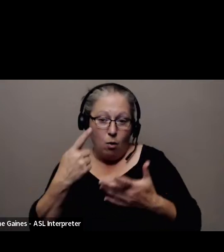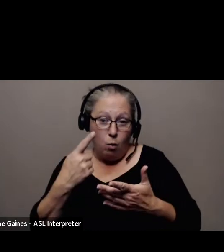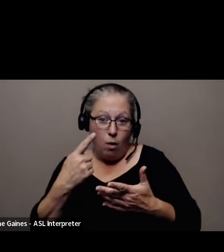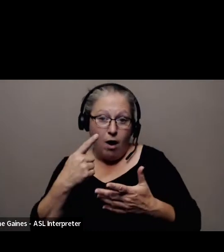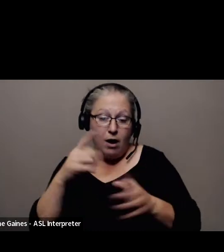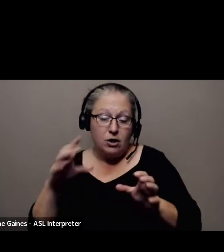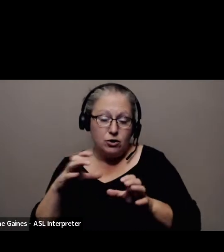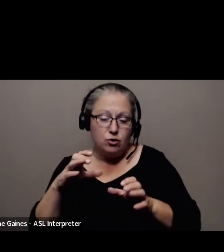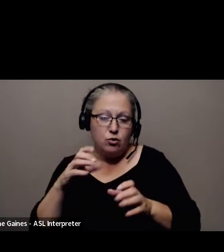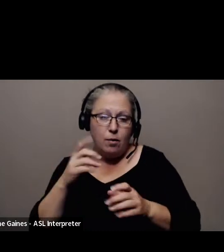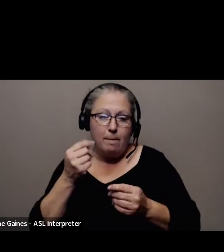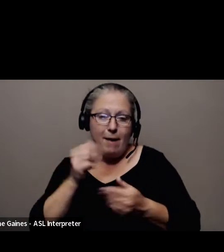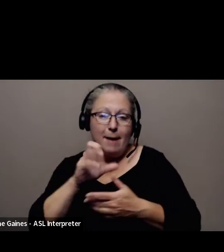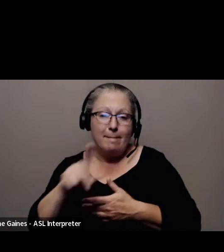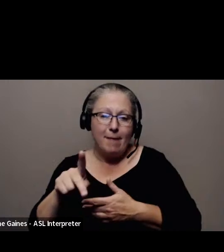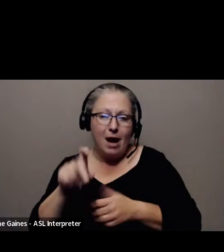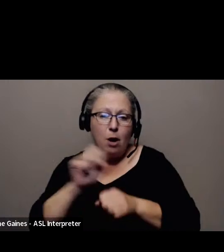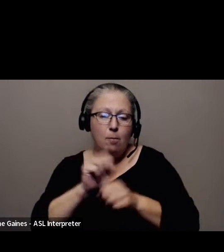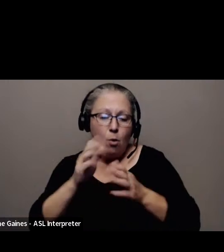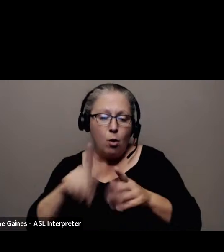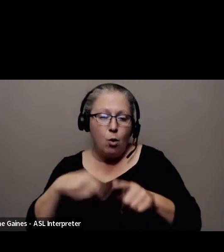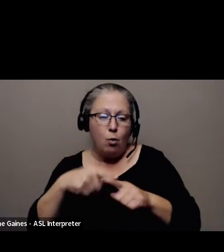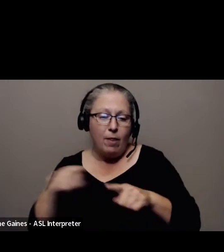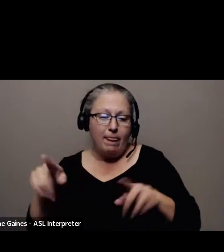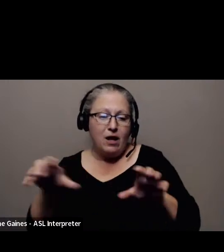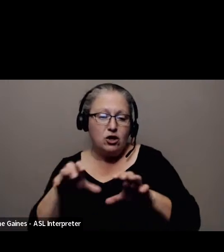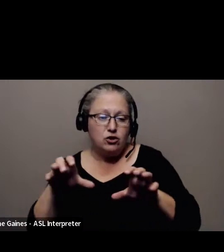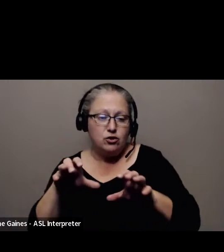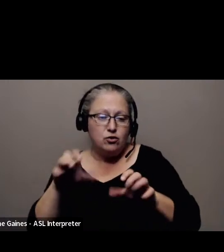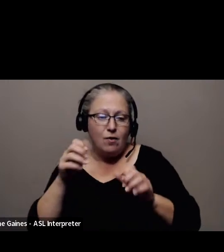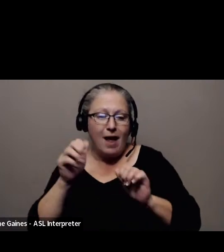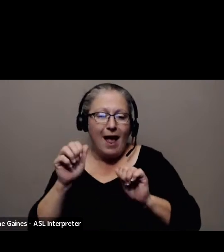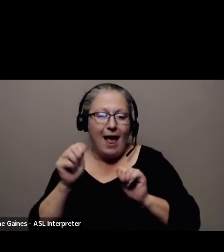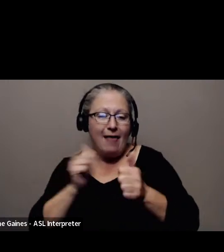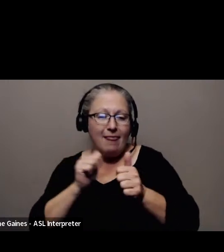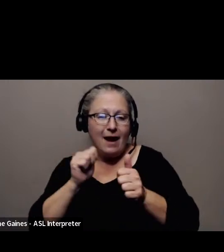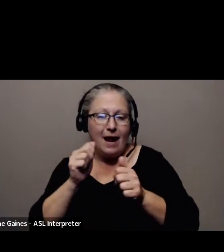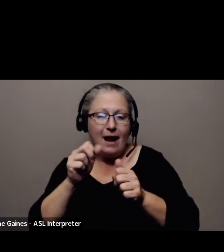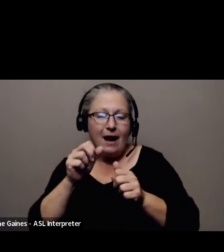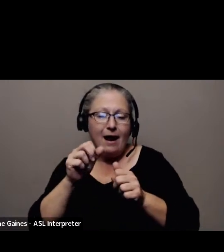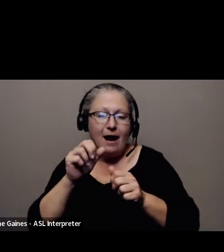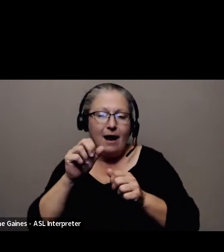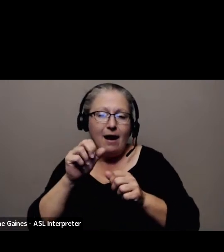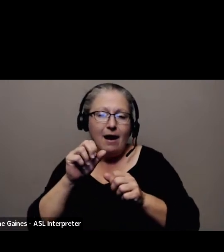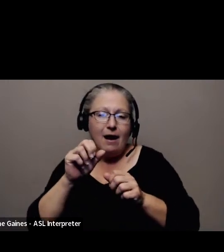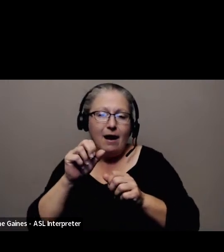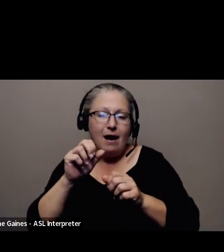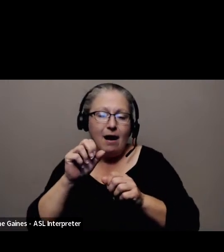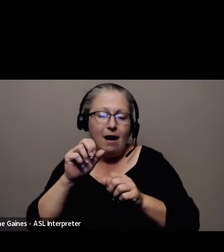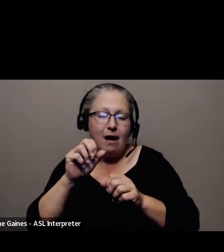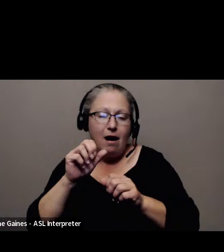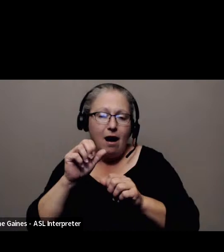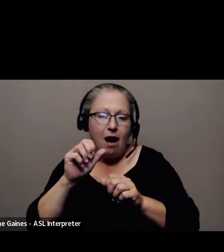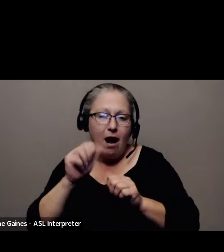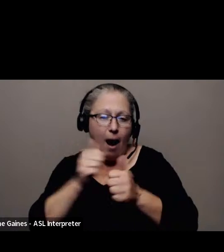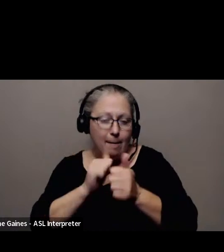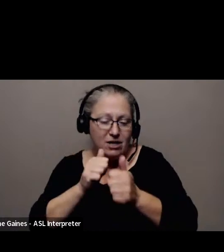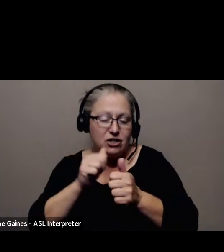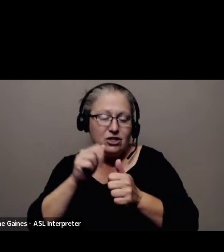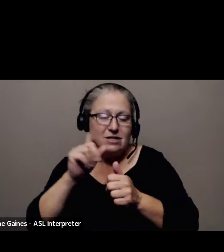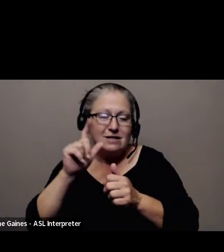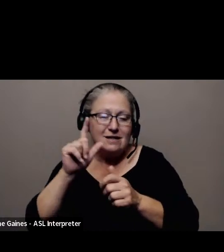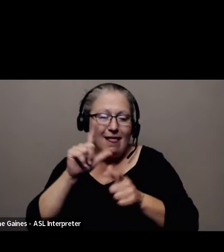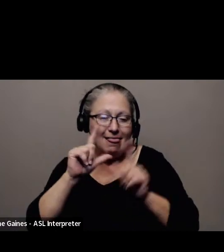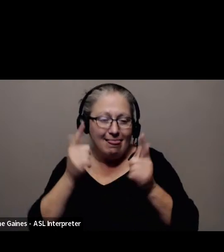does is it reimburses employees when they do athletic competitions and leagues and those type of things. We've had it at